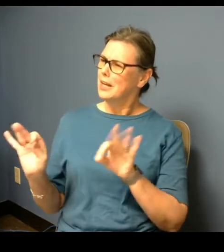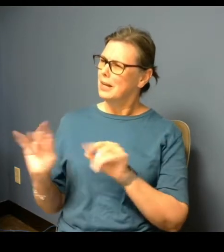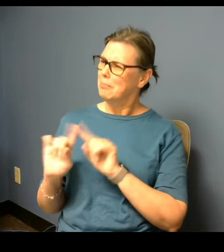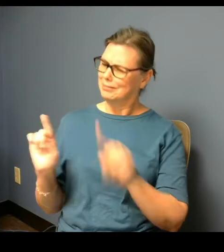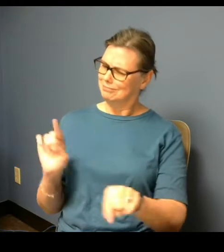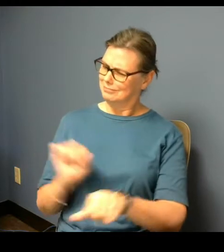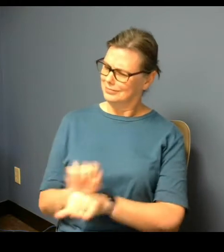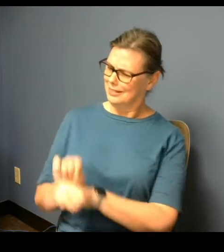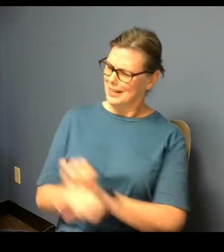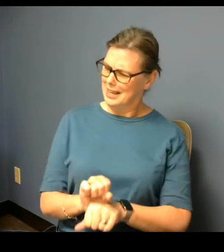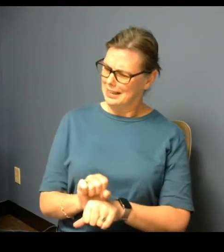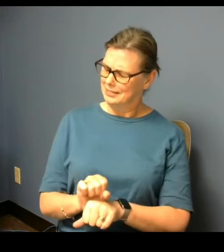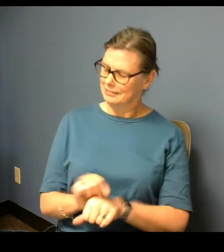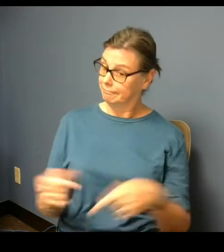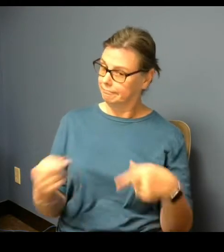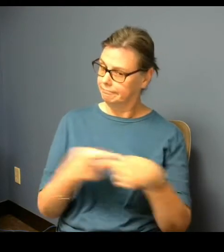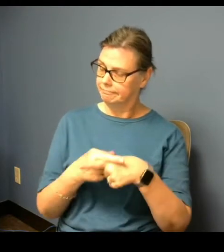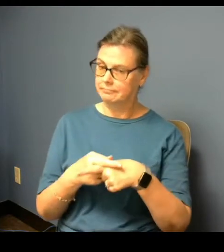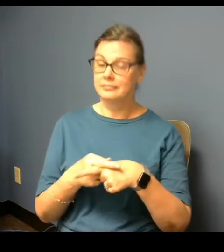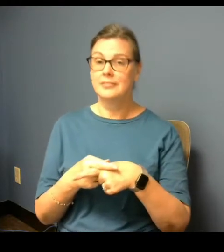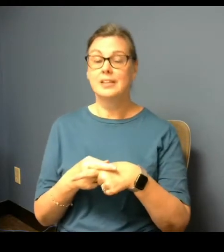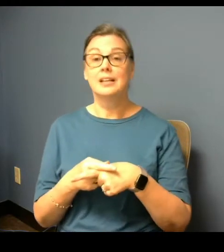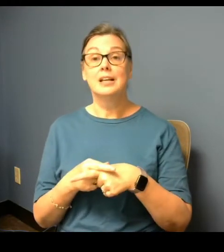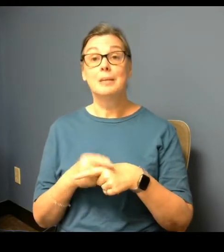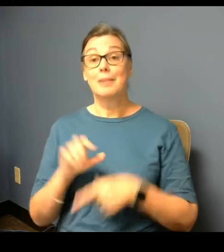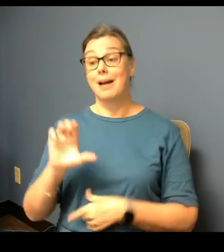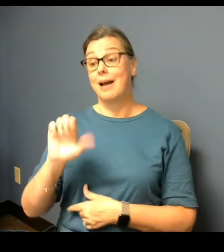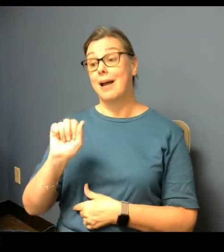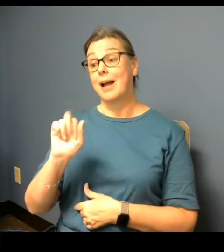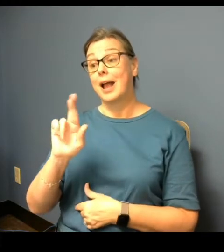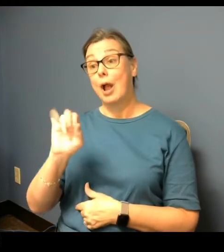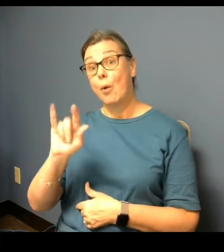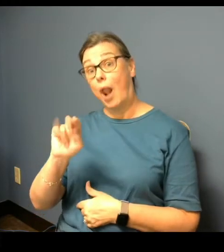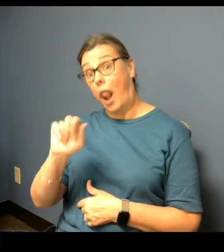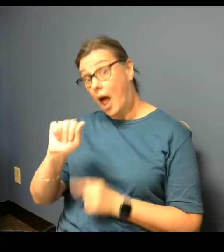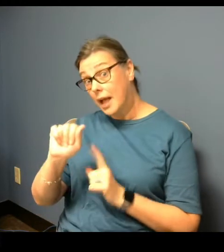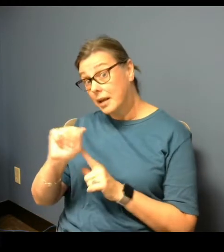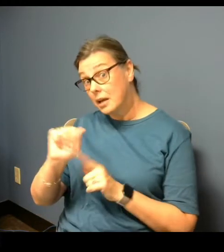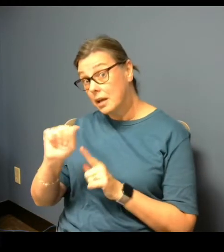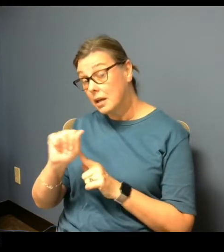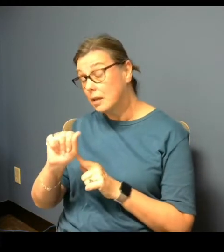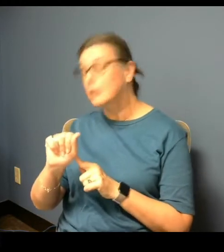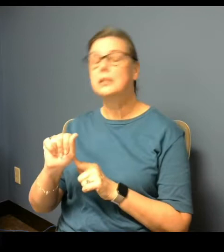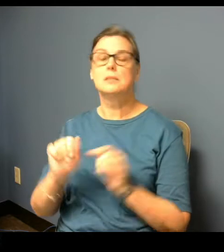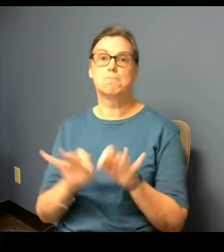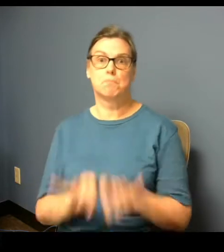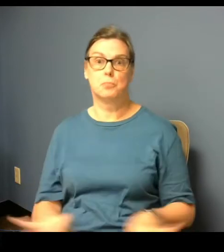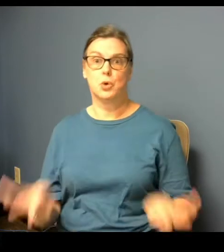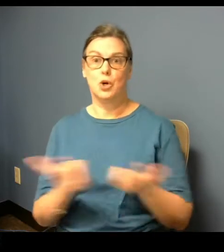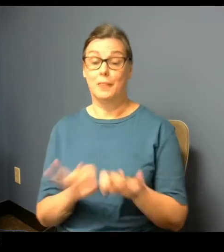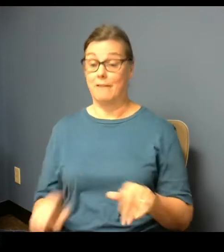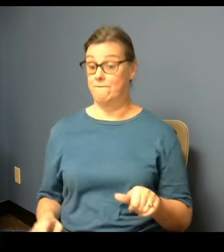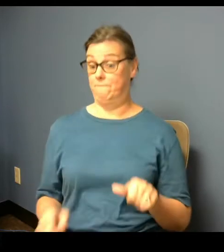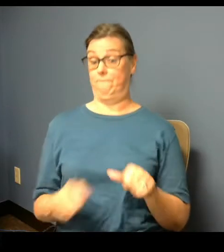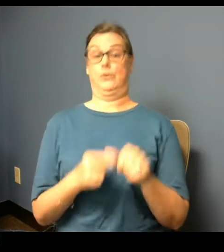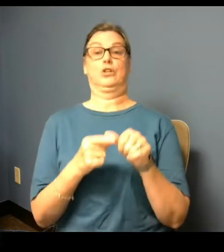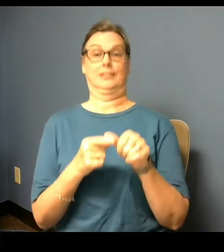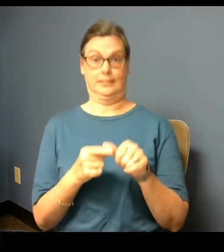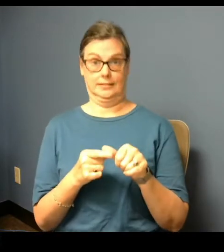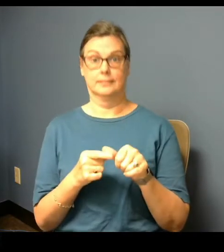because Carolina, of the colonies, is the first colony to be formed and include slavery. Right, the other